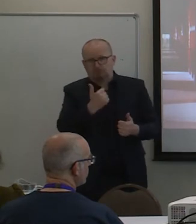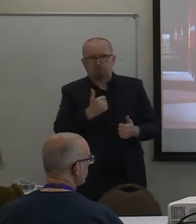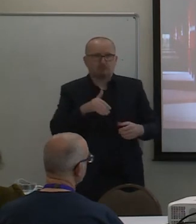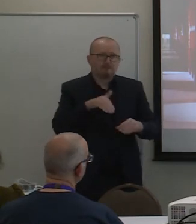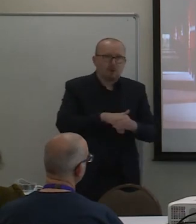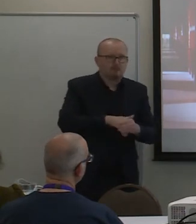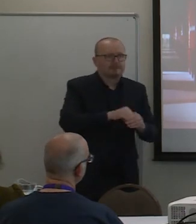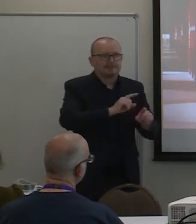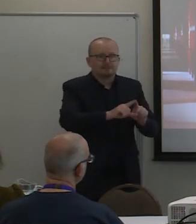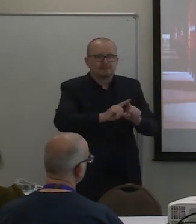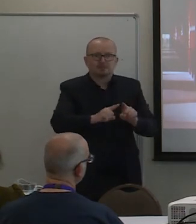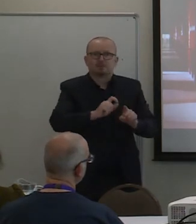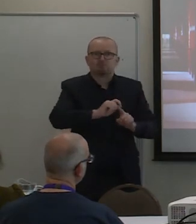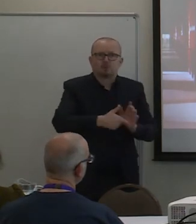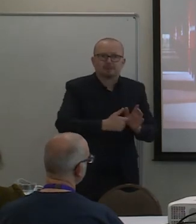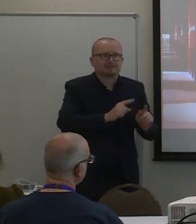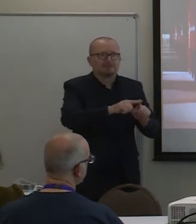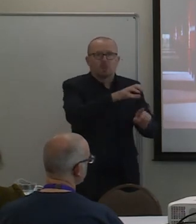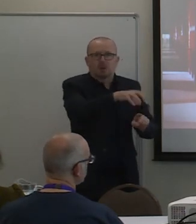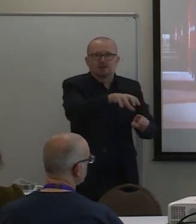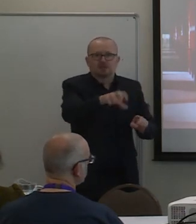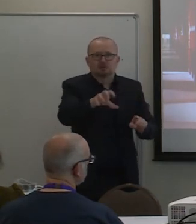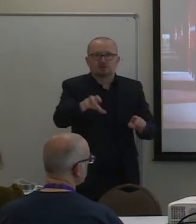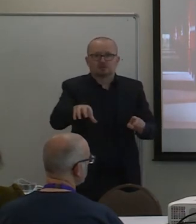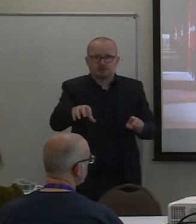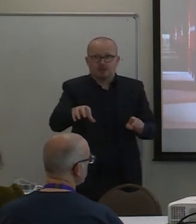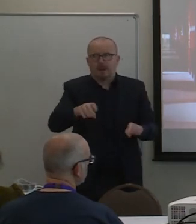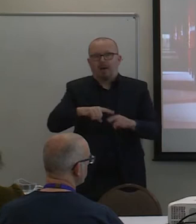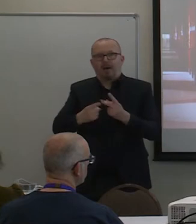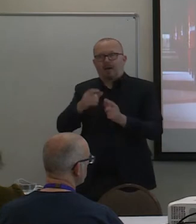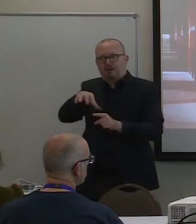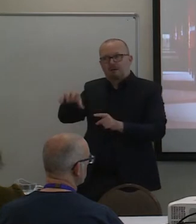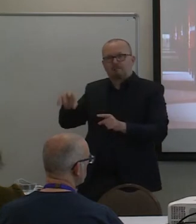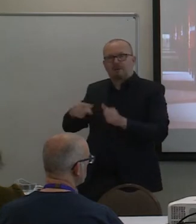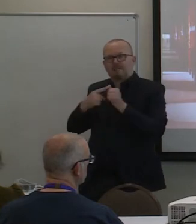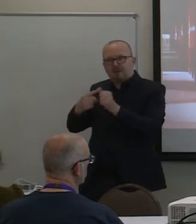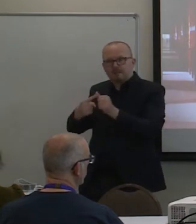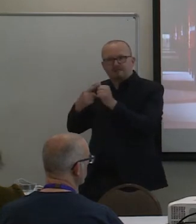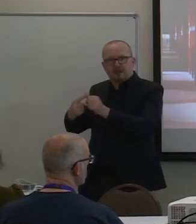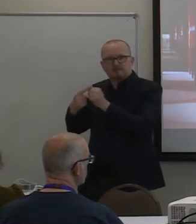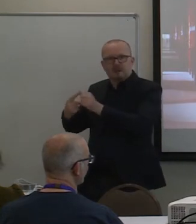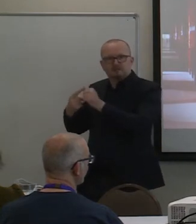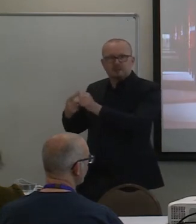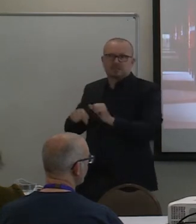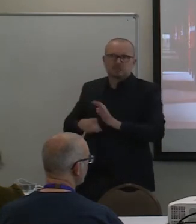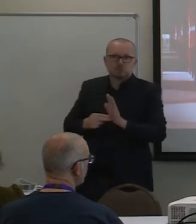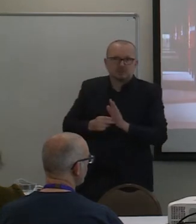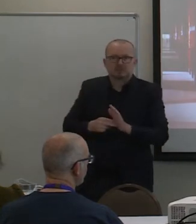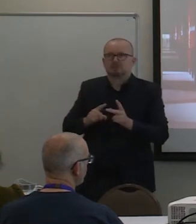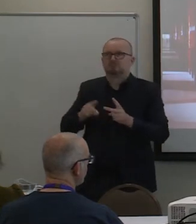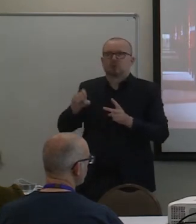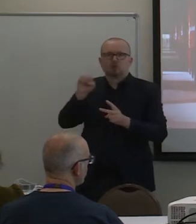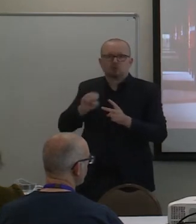different projects at different organizations, advising a lot of other ones, both here in New Zealand and overseas and into Europe and the